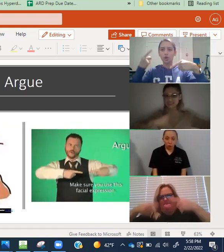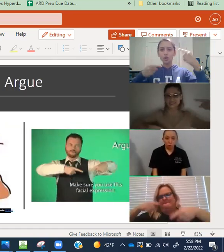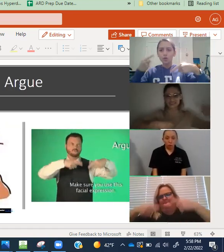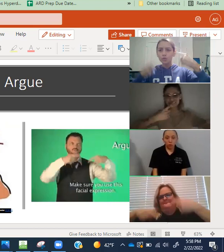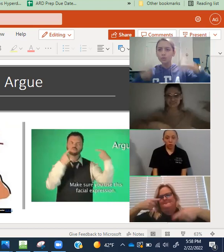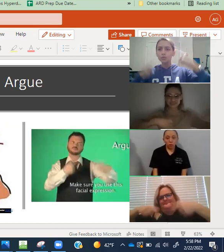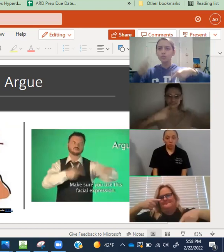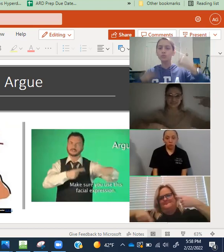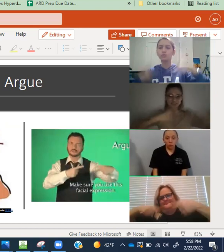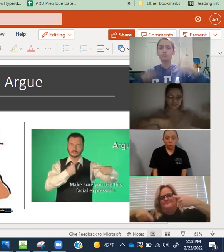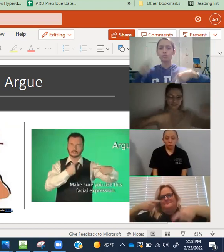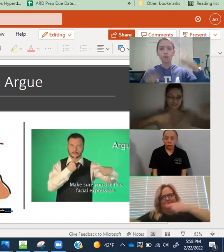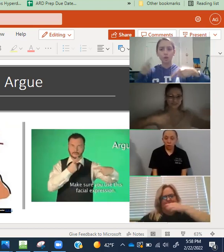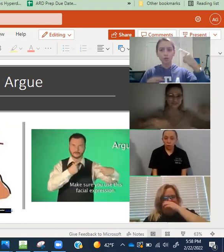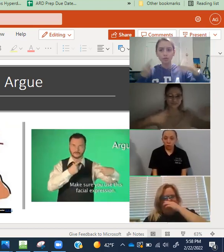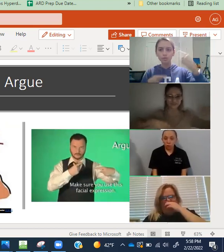Argue.